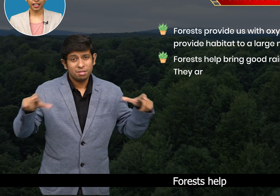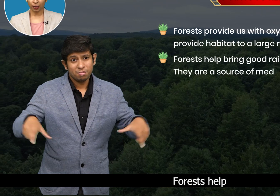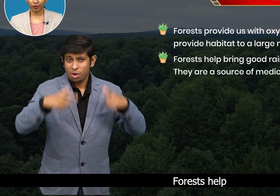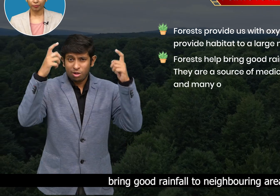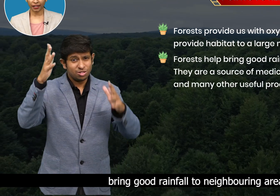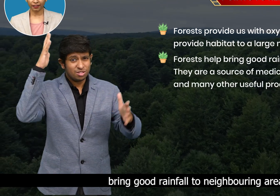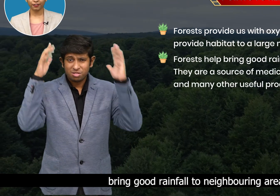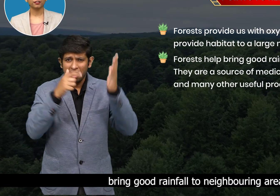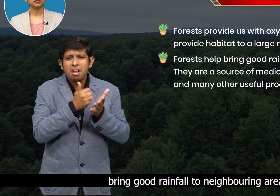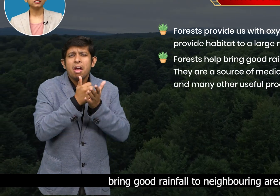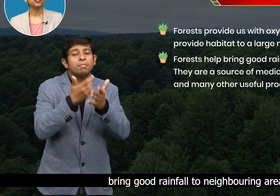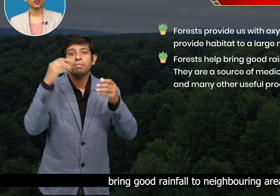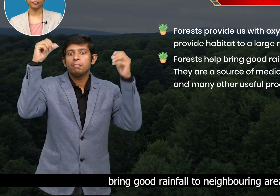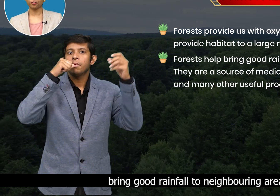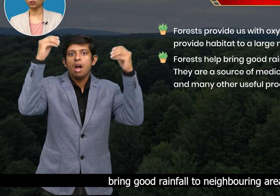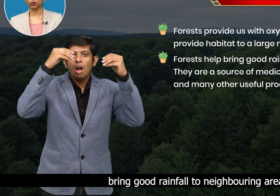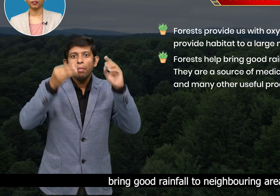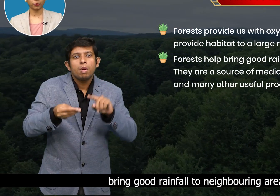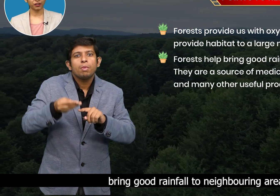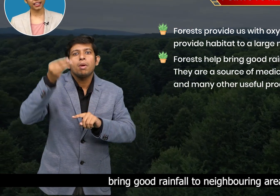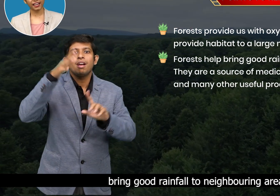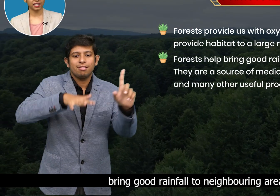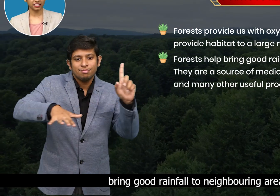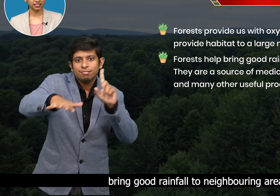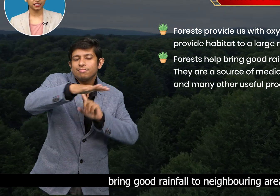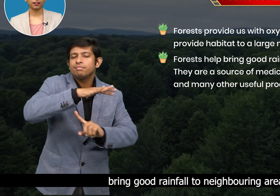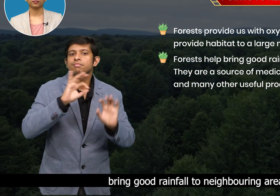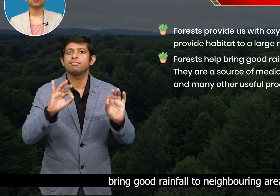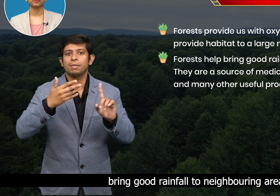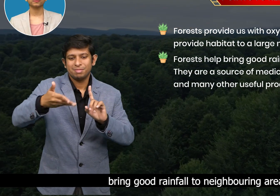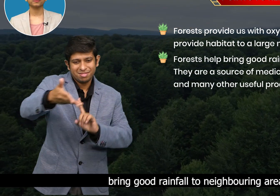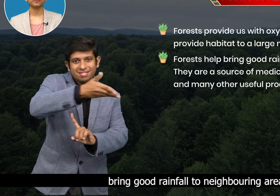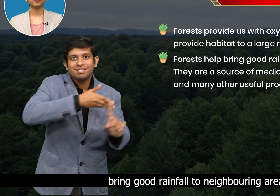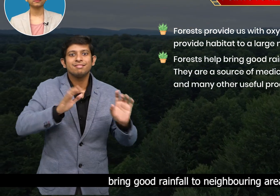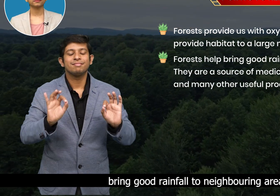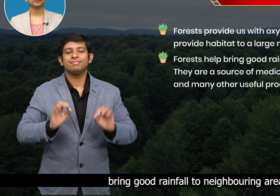Forests help bring good rainfall to neighboring areas.